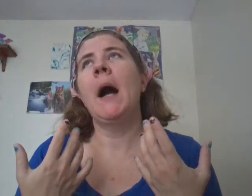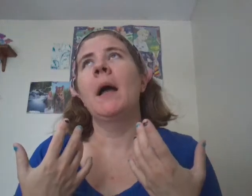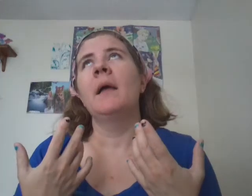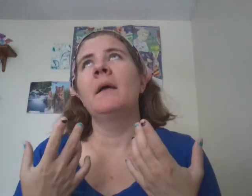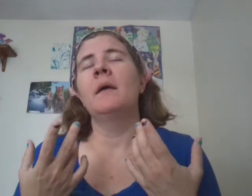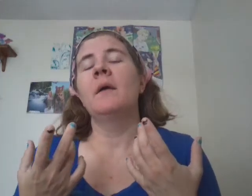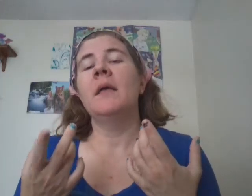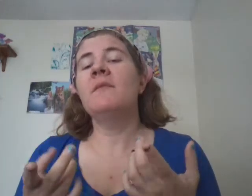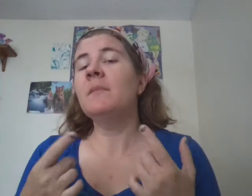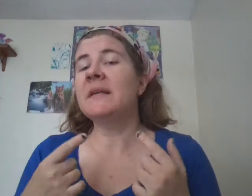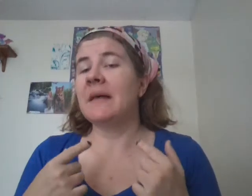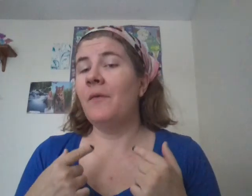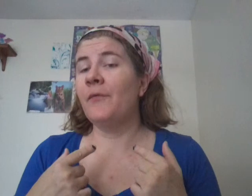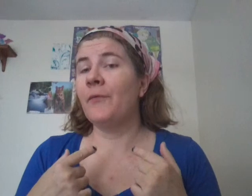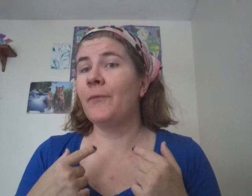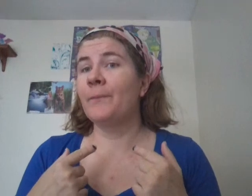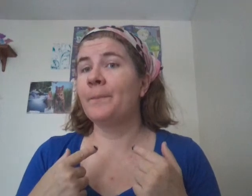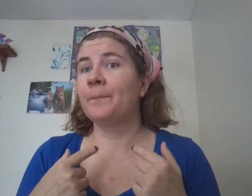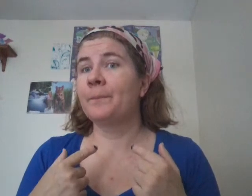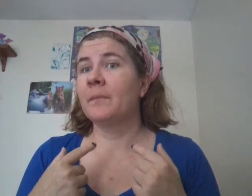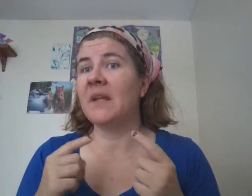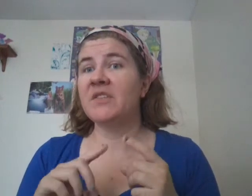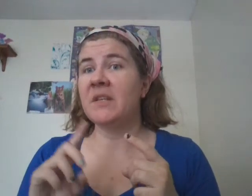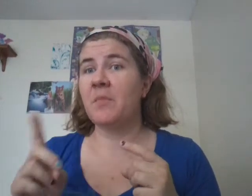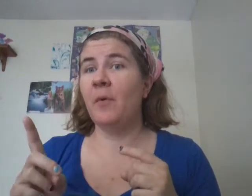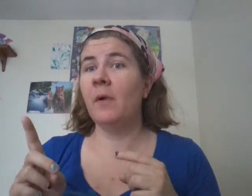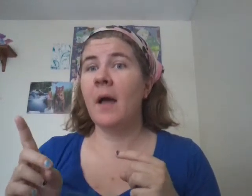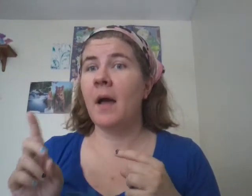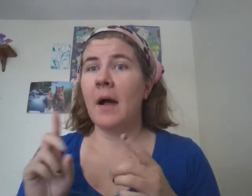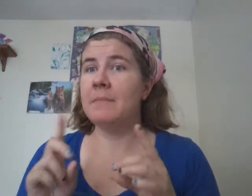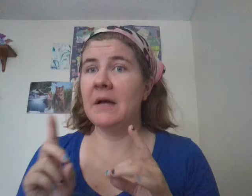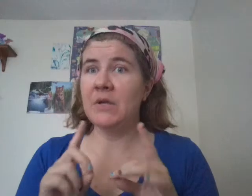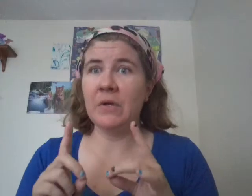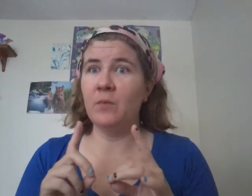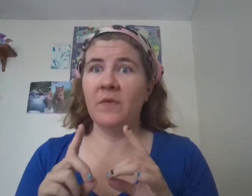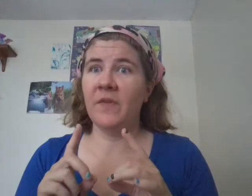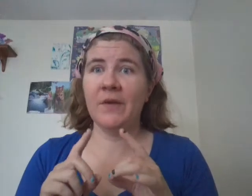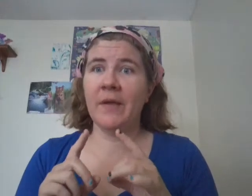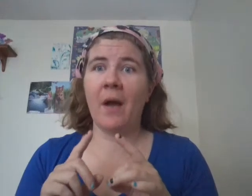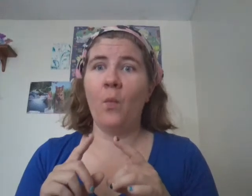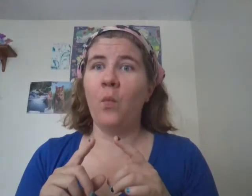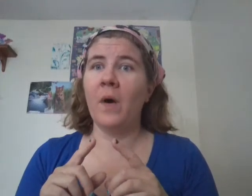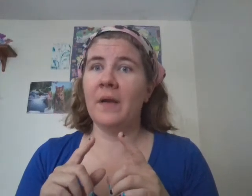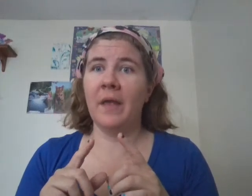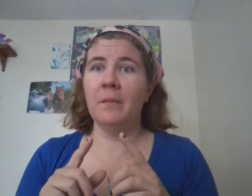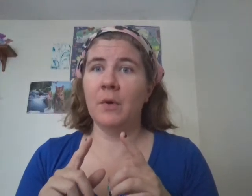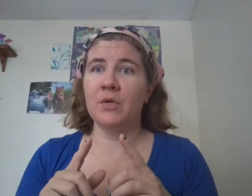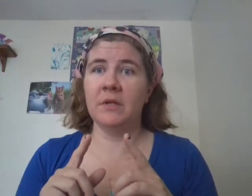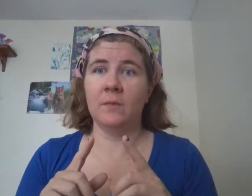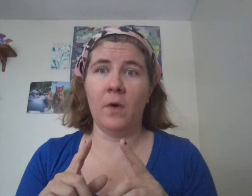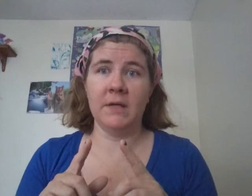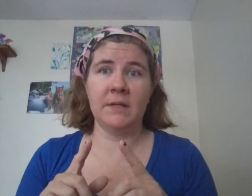And even in myself, not just other people, I'm not good with figuring out what emotion is what.